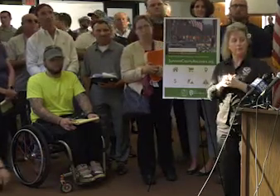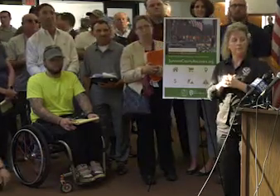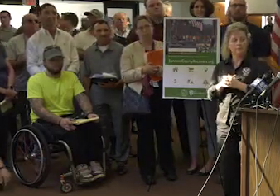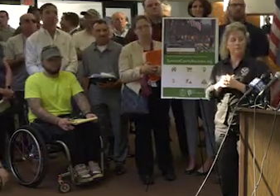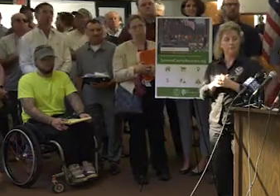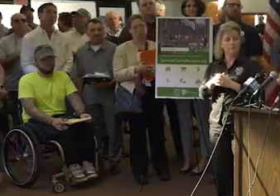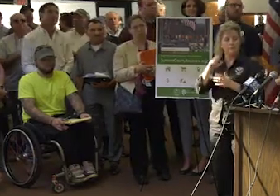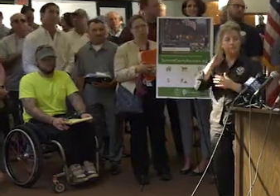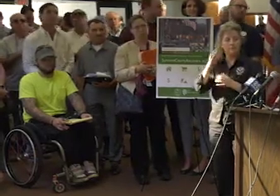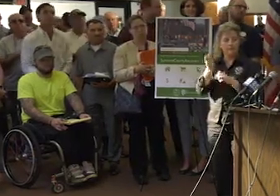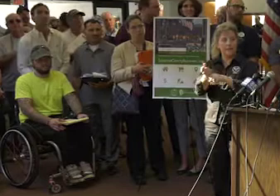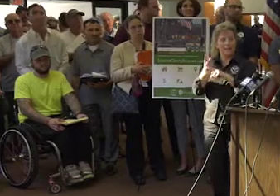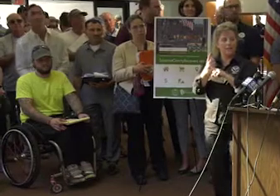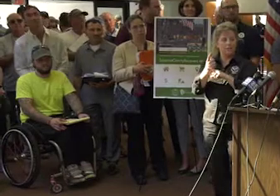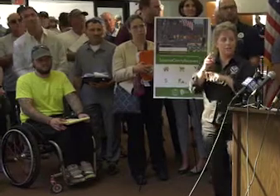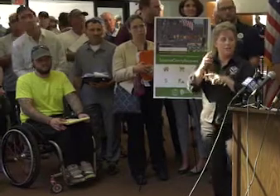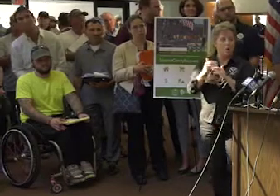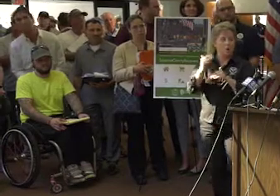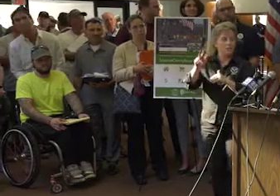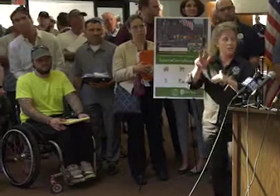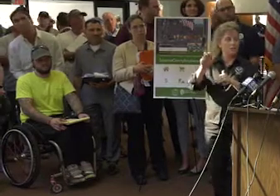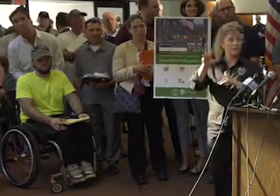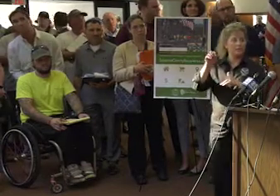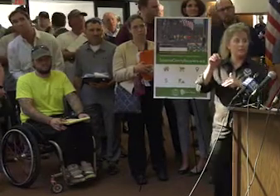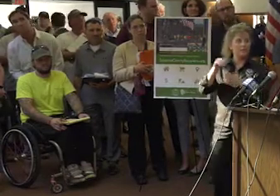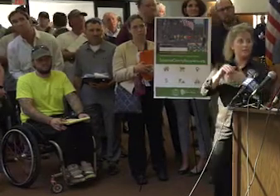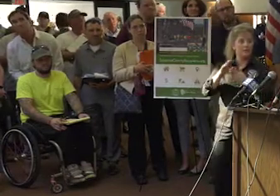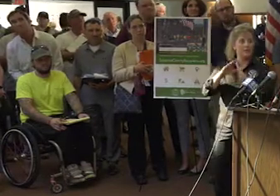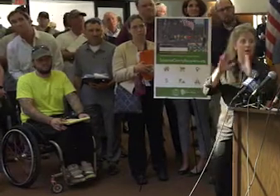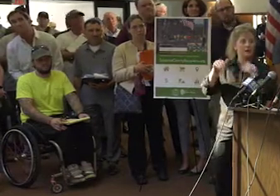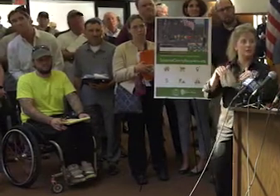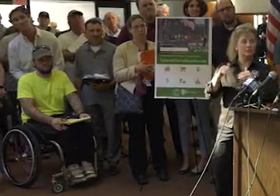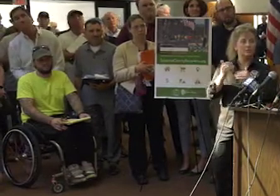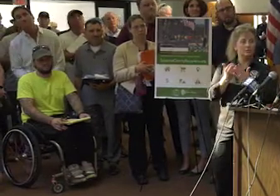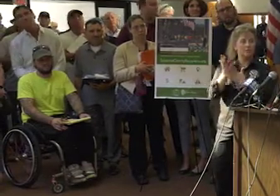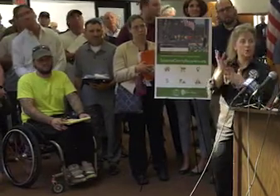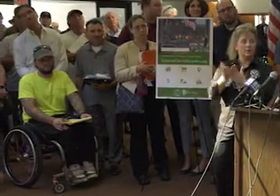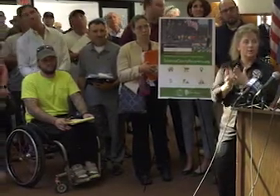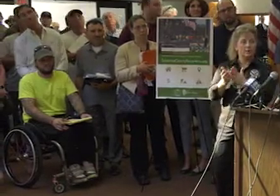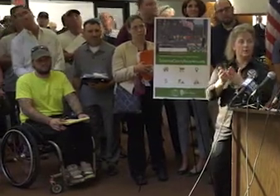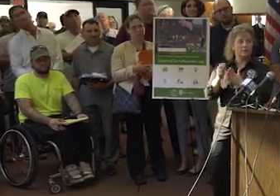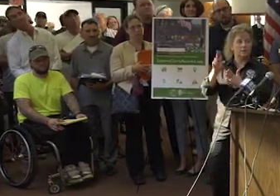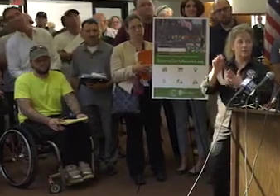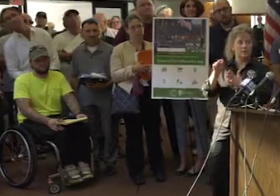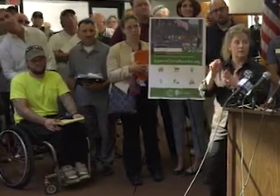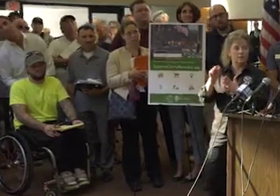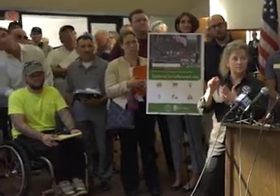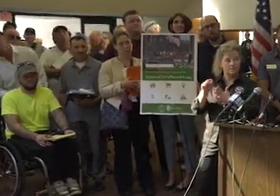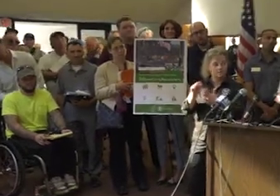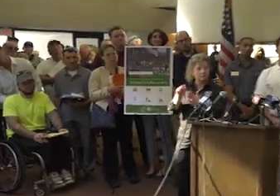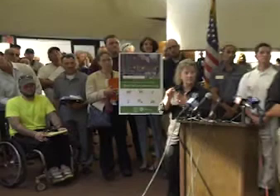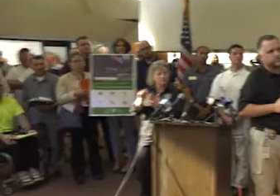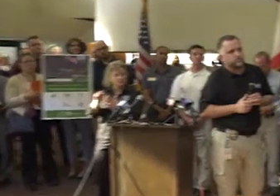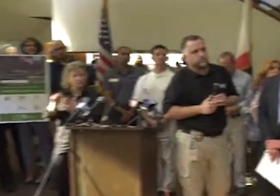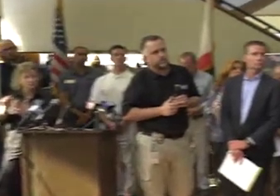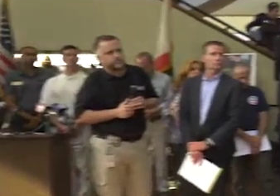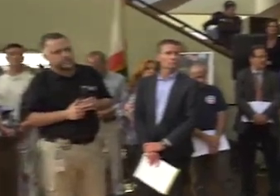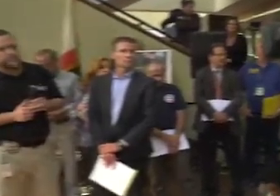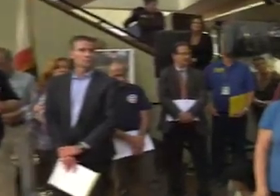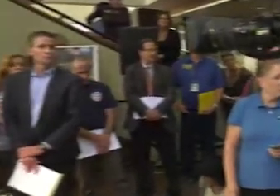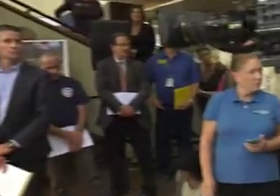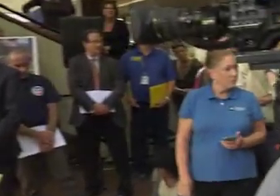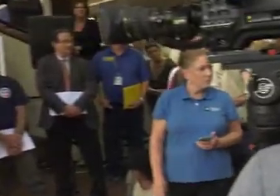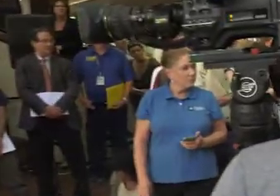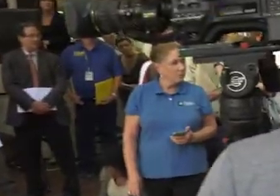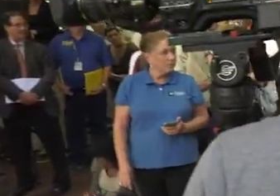The lady in the Hi white. There. Last year, over 350,000 homes burned down in the United States. Absent a finding of asbestos or lead